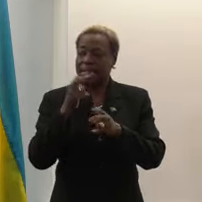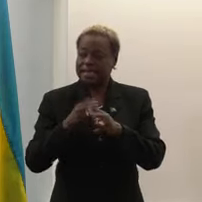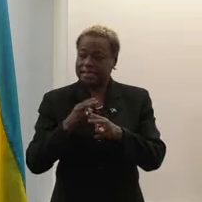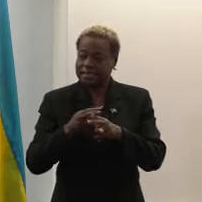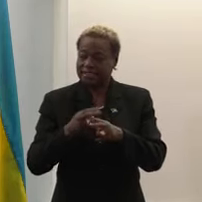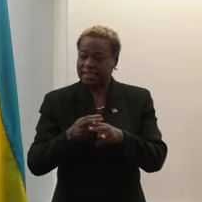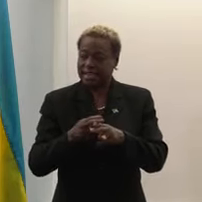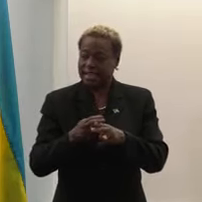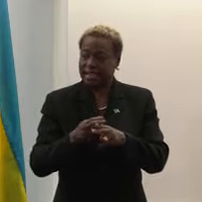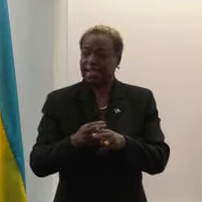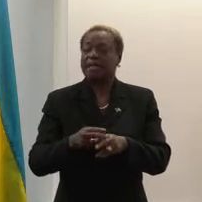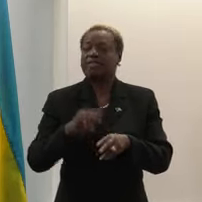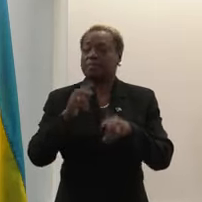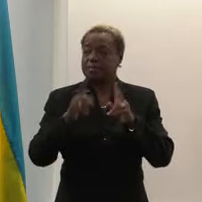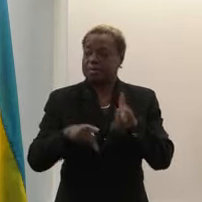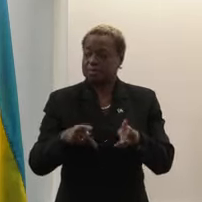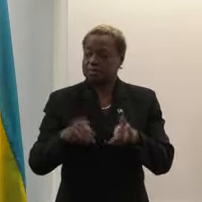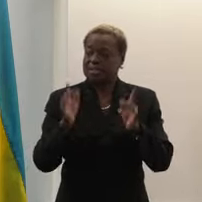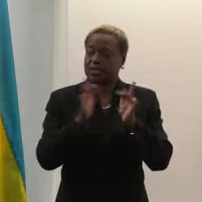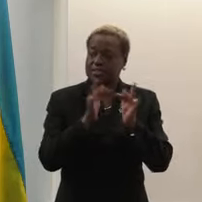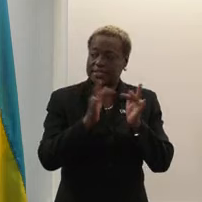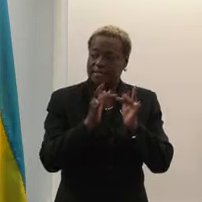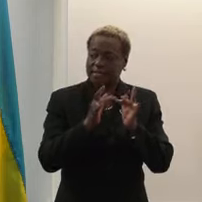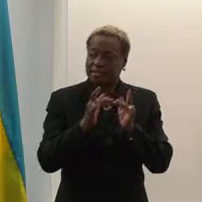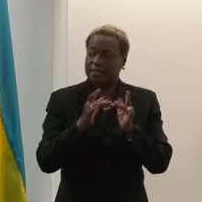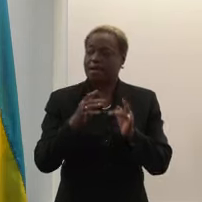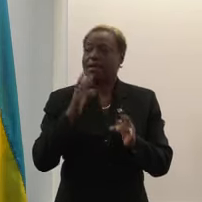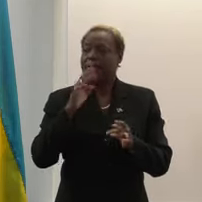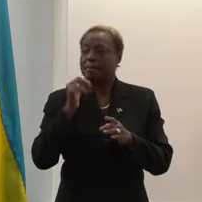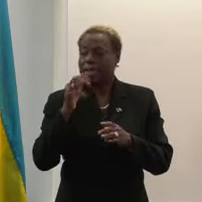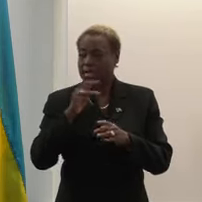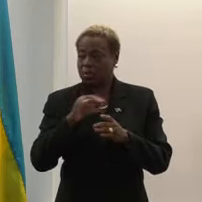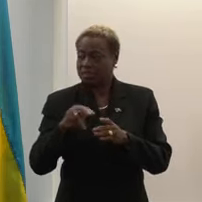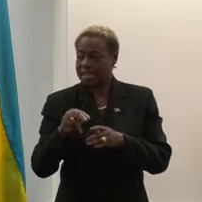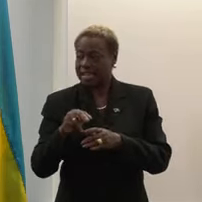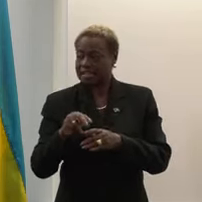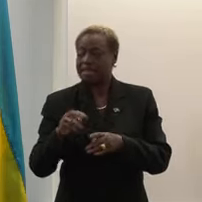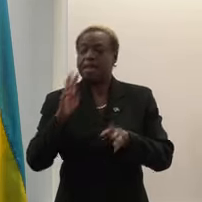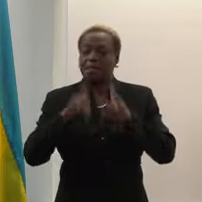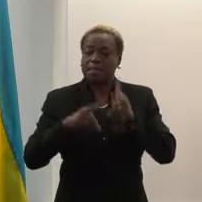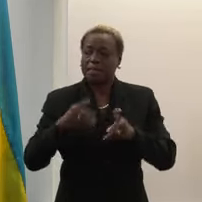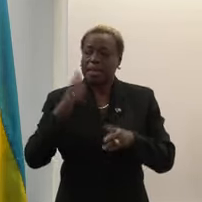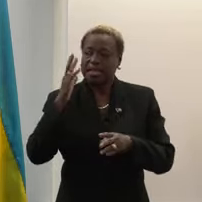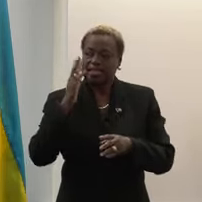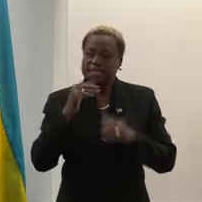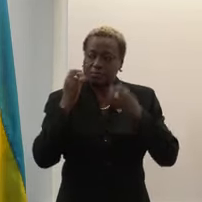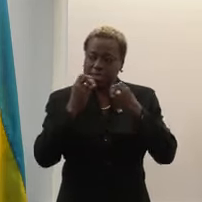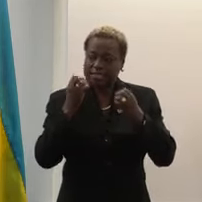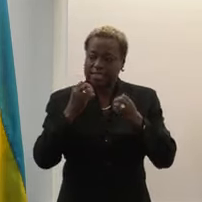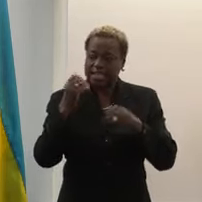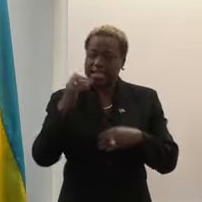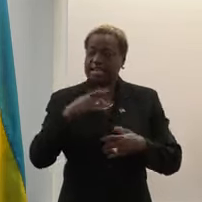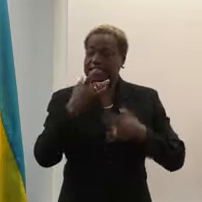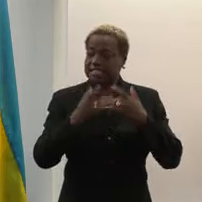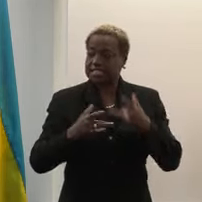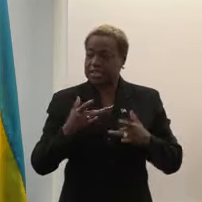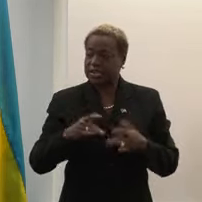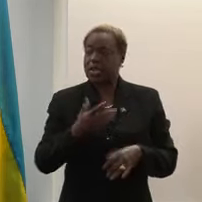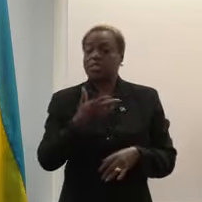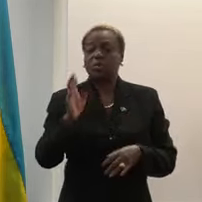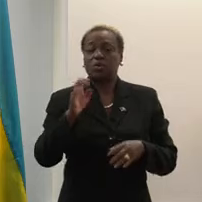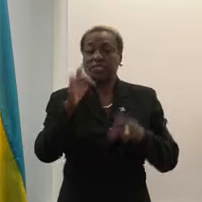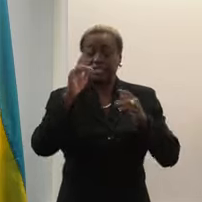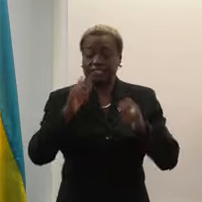had contact with that individual are being notified. People are expressing concern that those individuals may not be